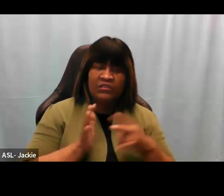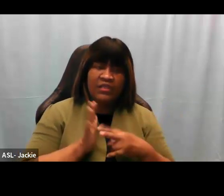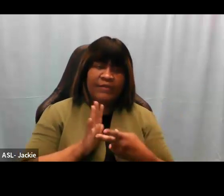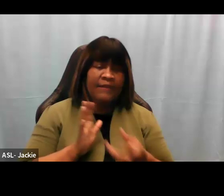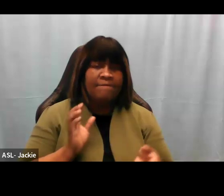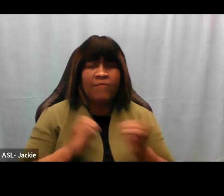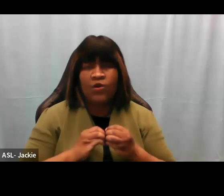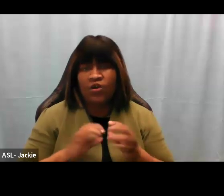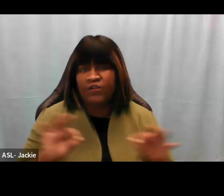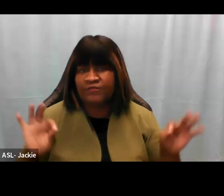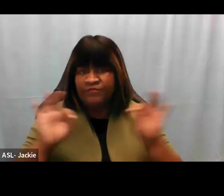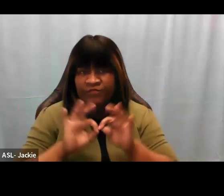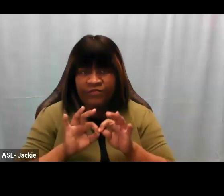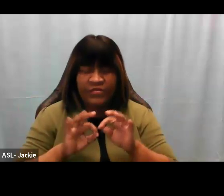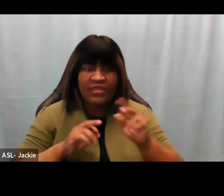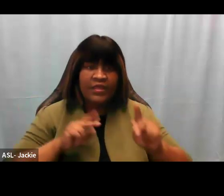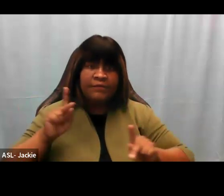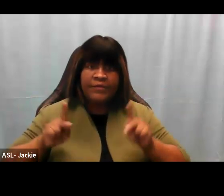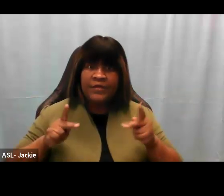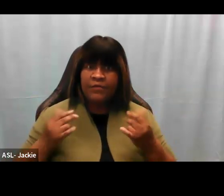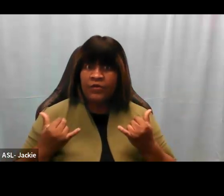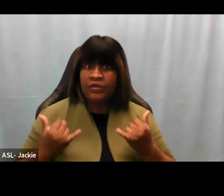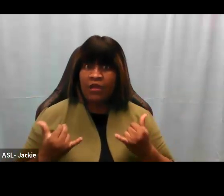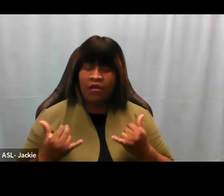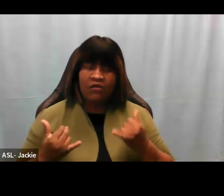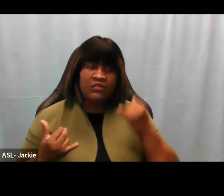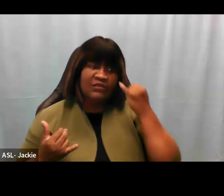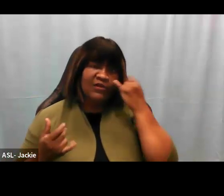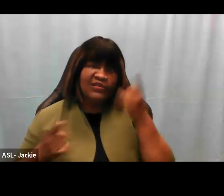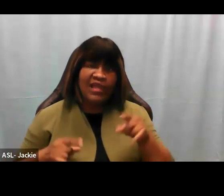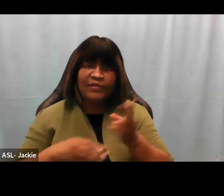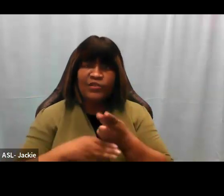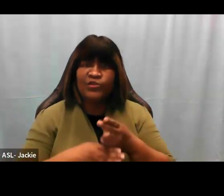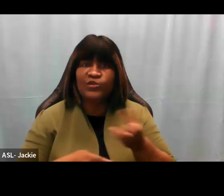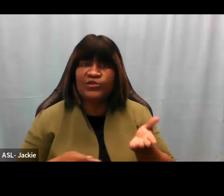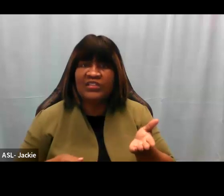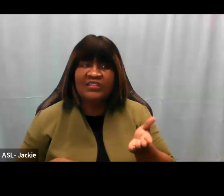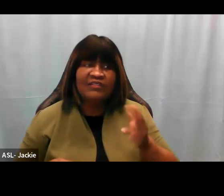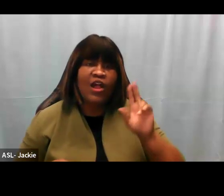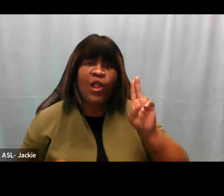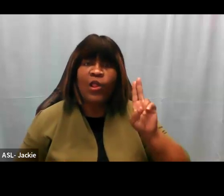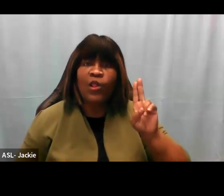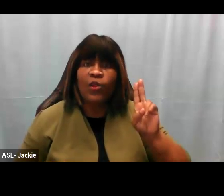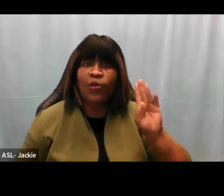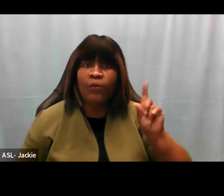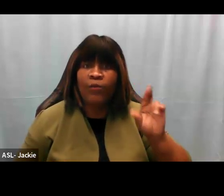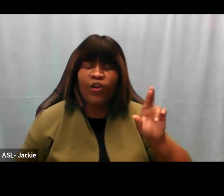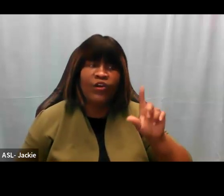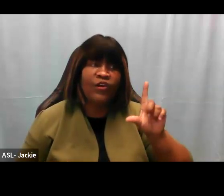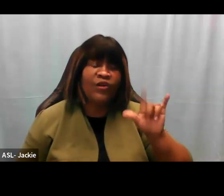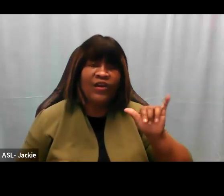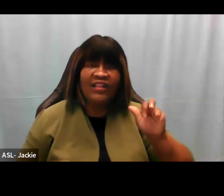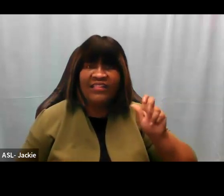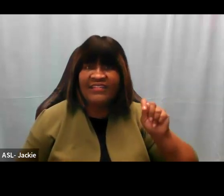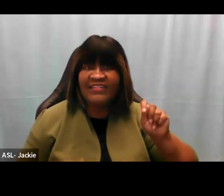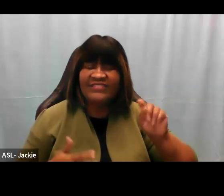than that, because people now, if there are Uber or Lyft services in your area that provide